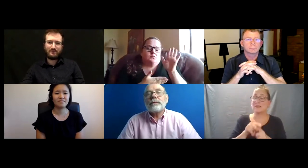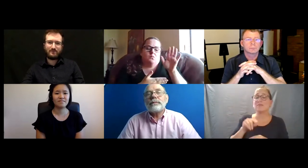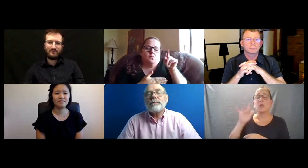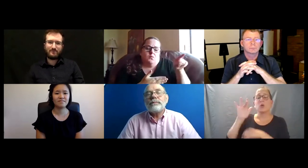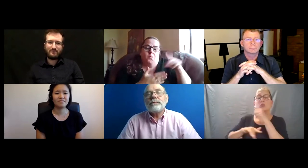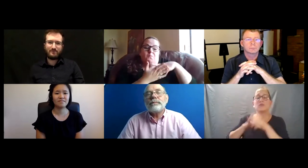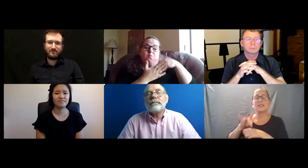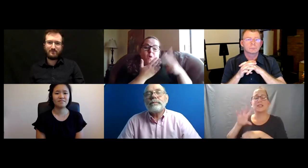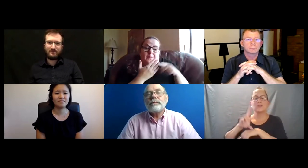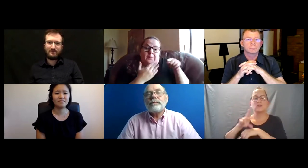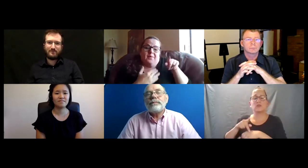saying,